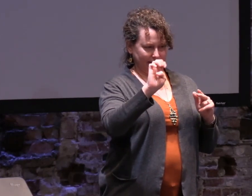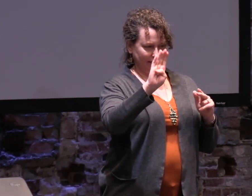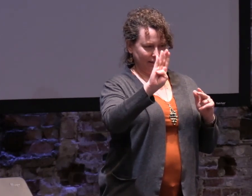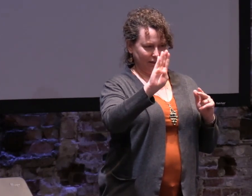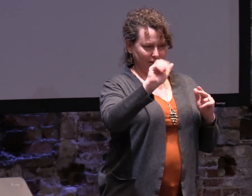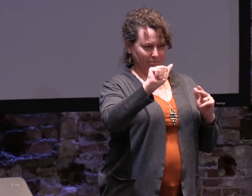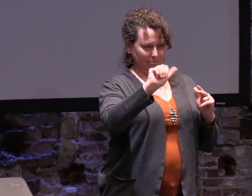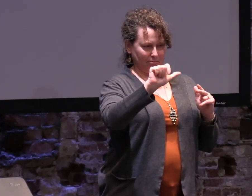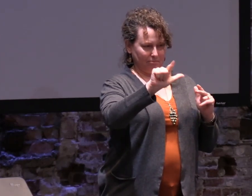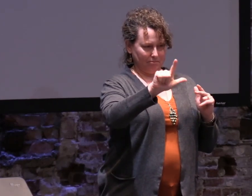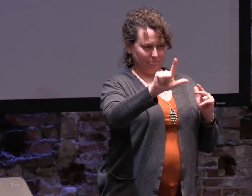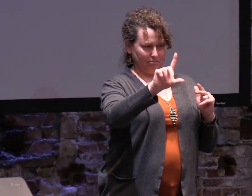Steve